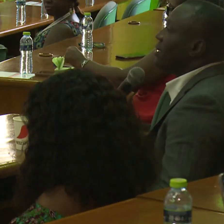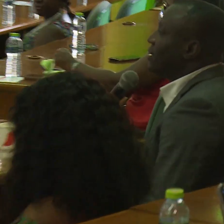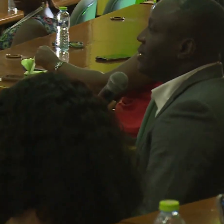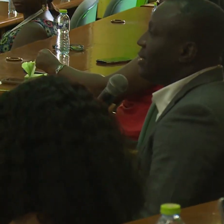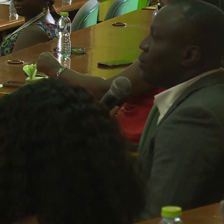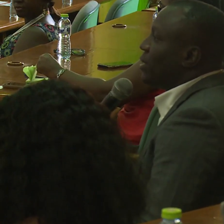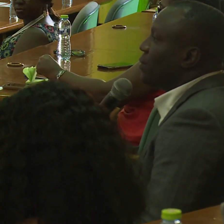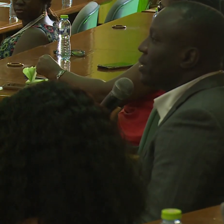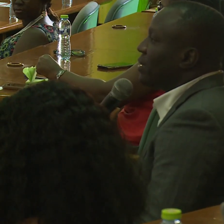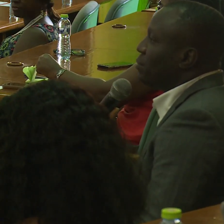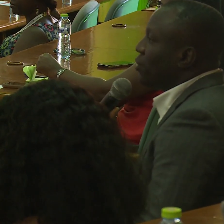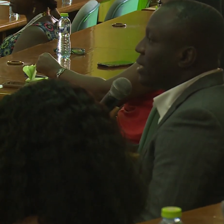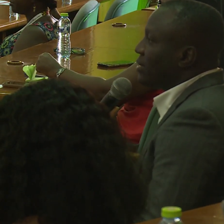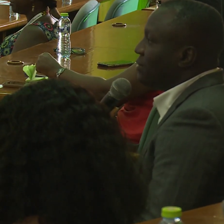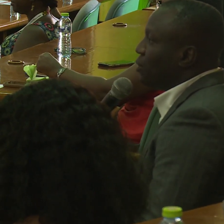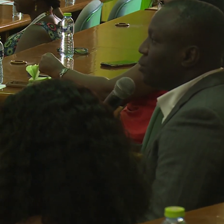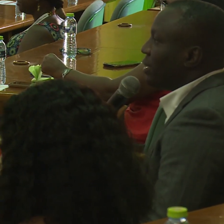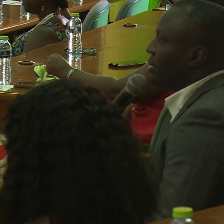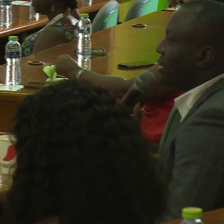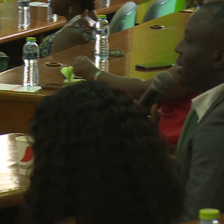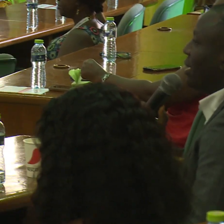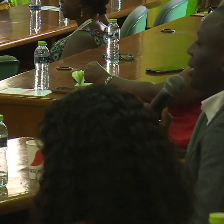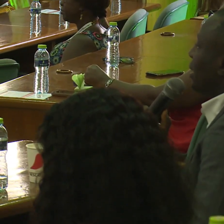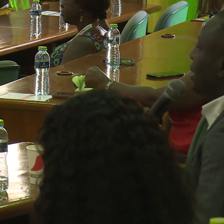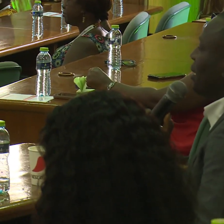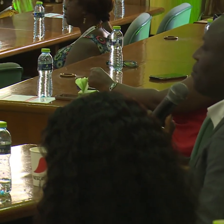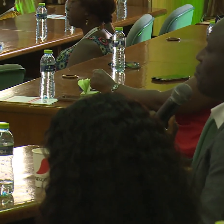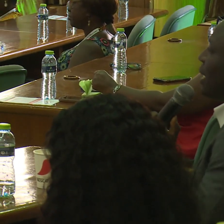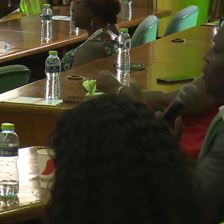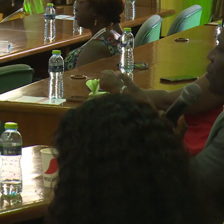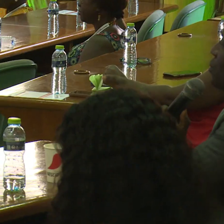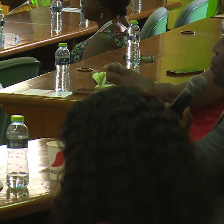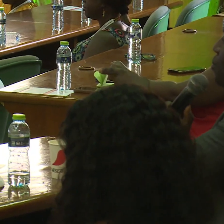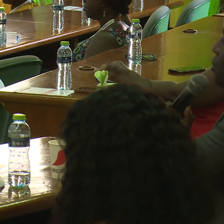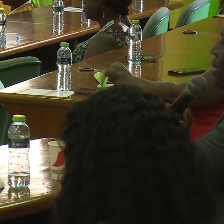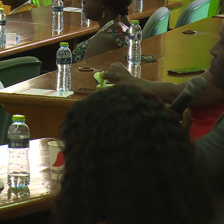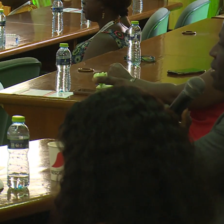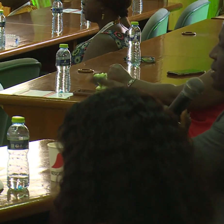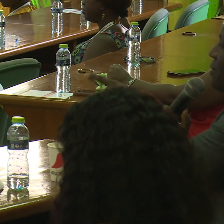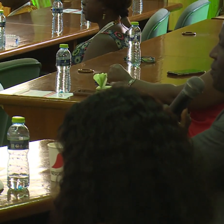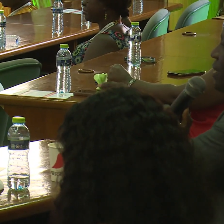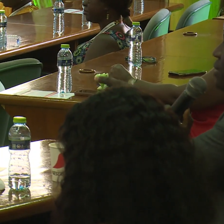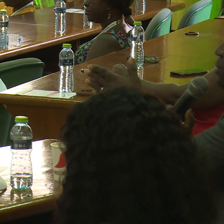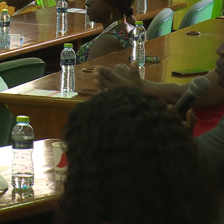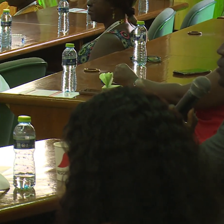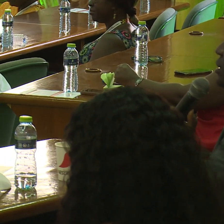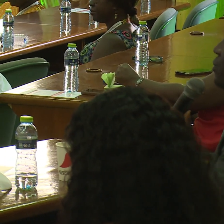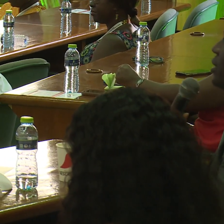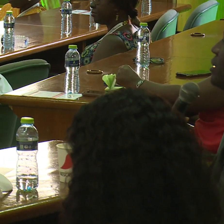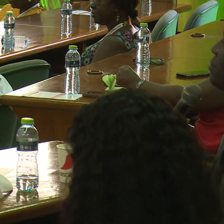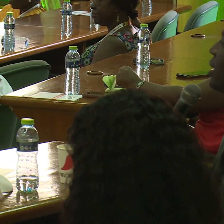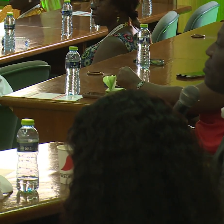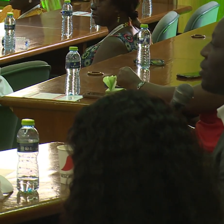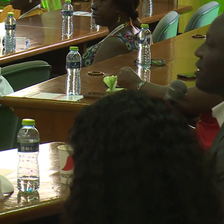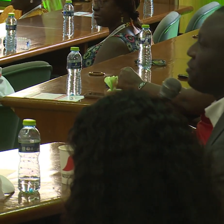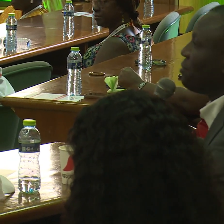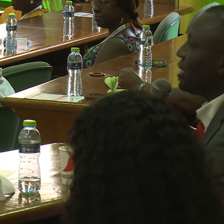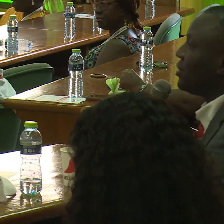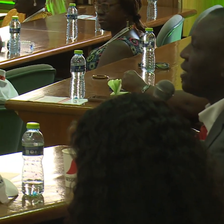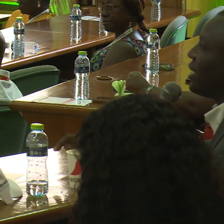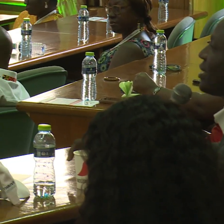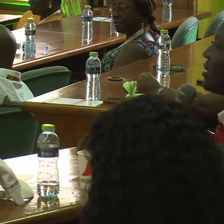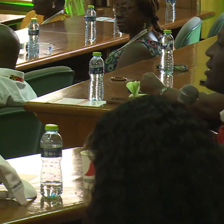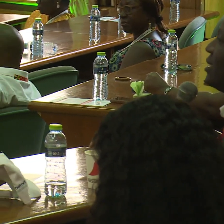I'm Nathaniel, and I work with Proactive Global. I want to go a step further with what the question my brother